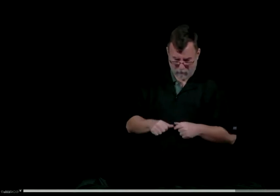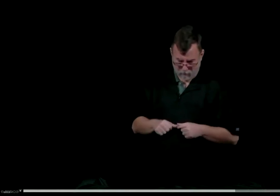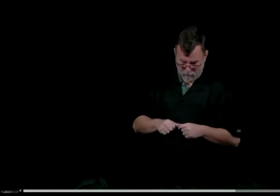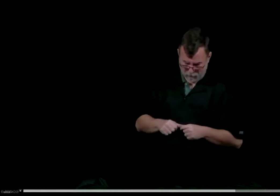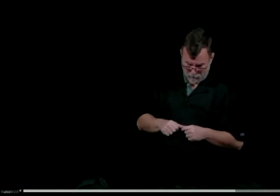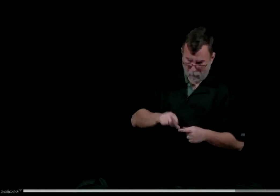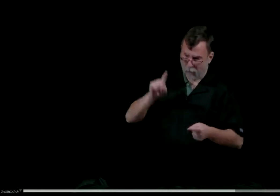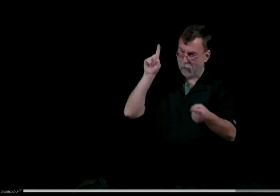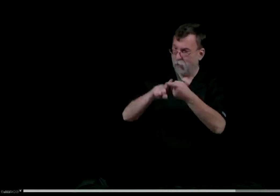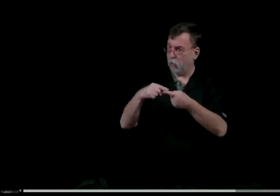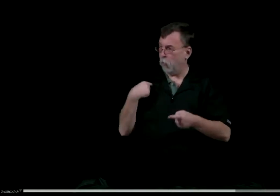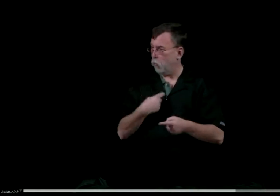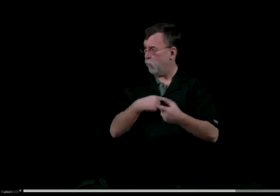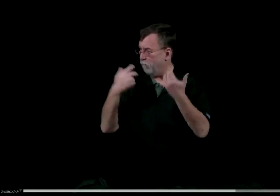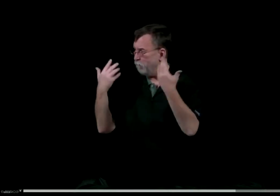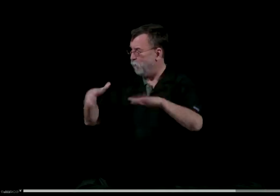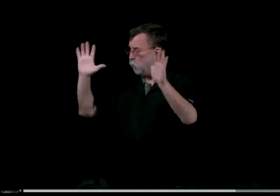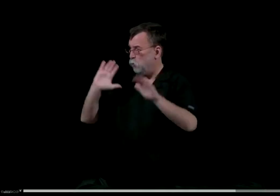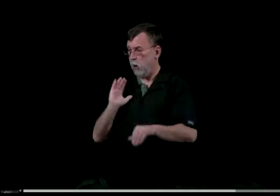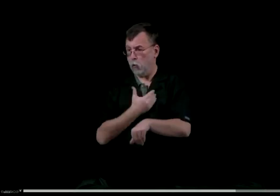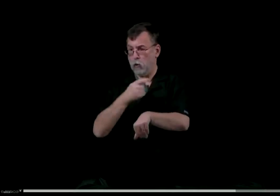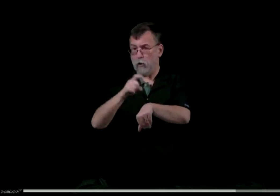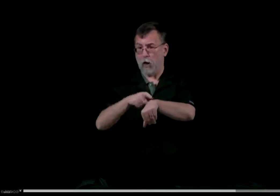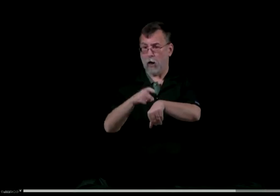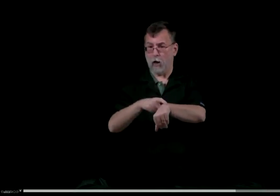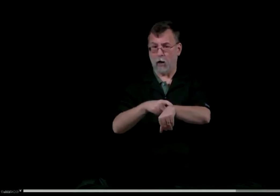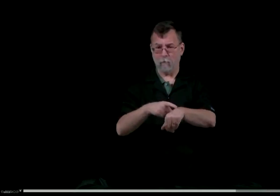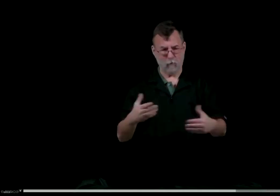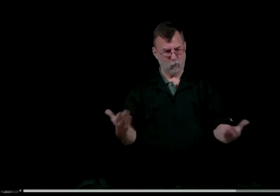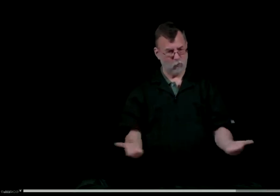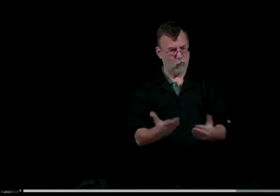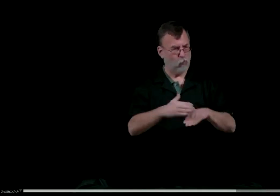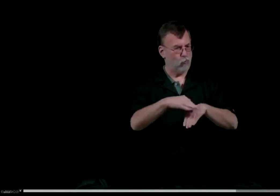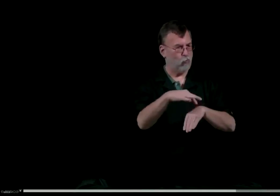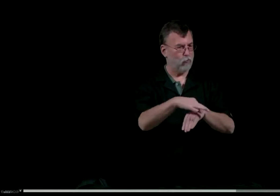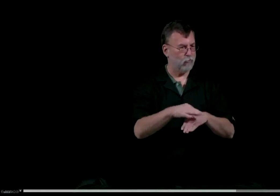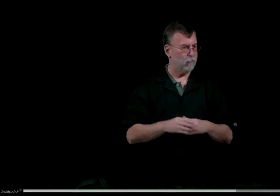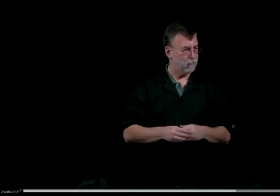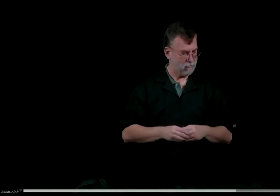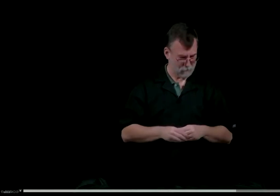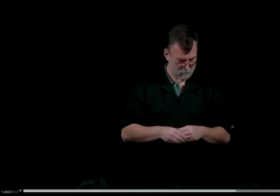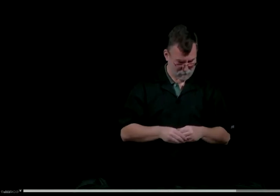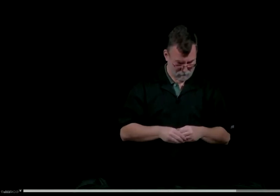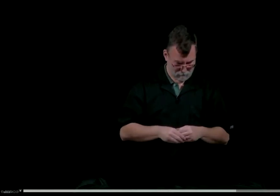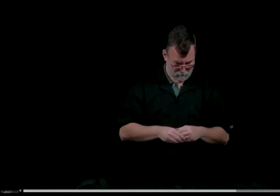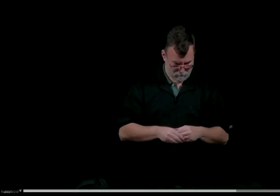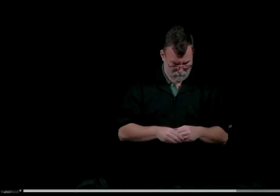We have to keep training until we finish our time here on earth.